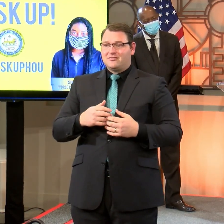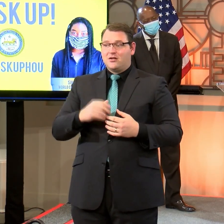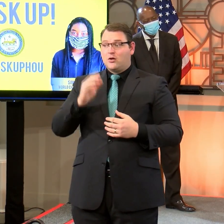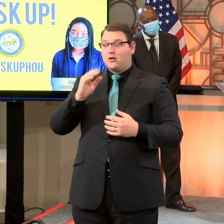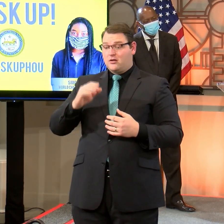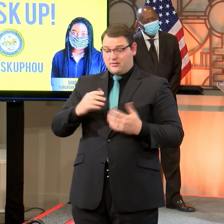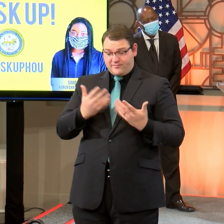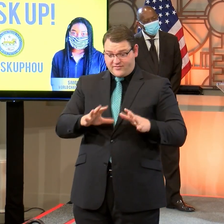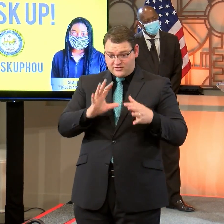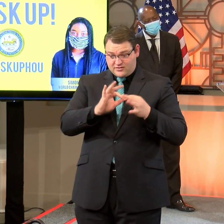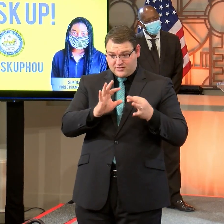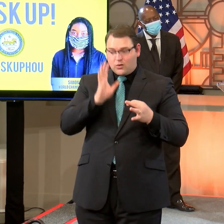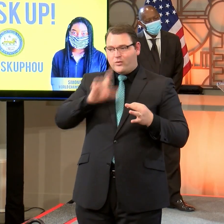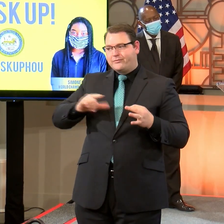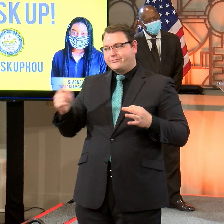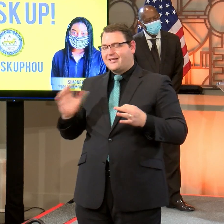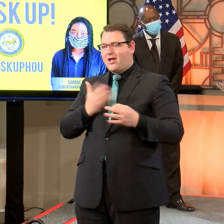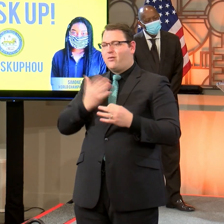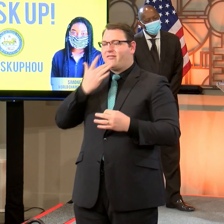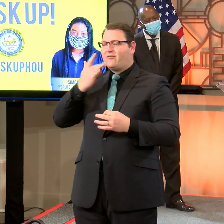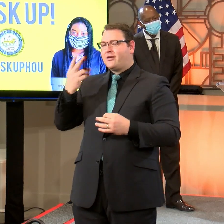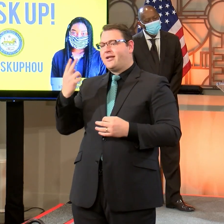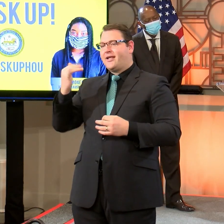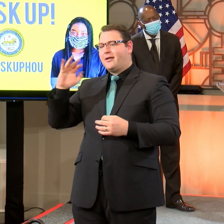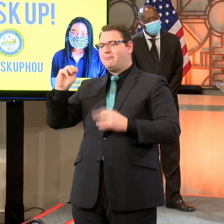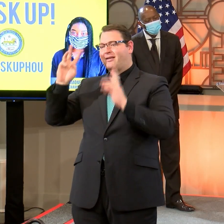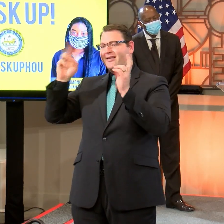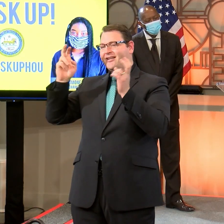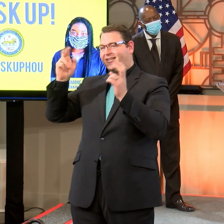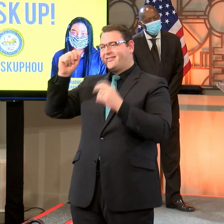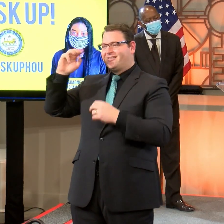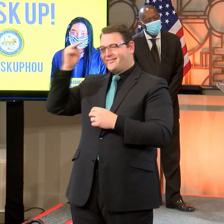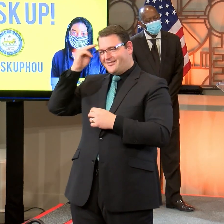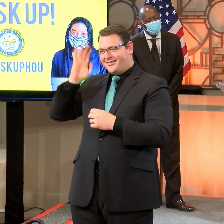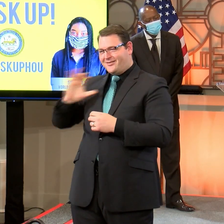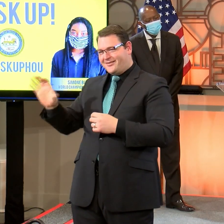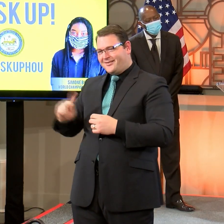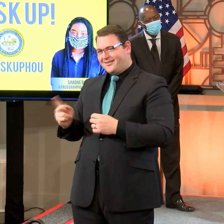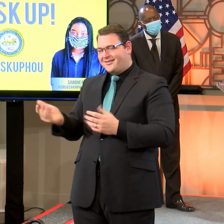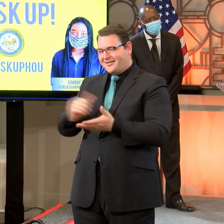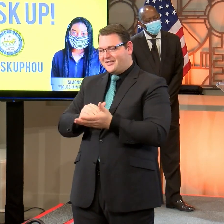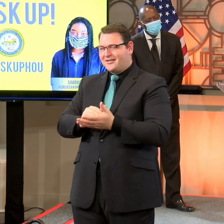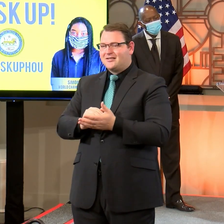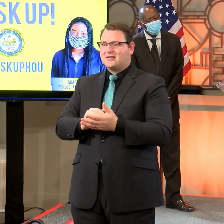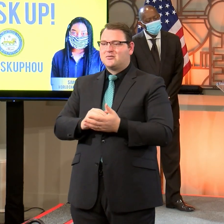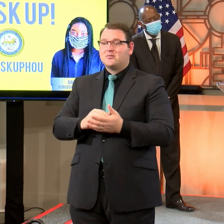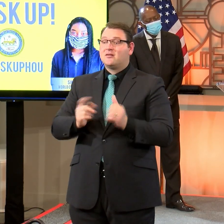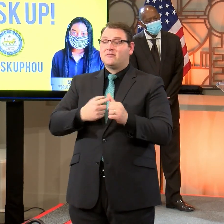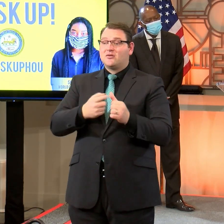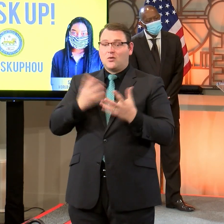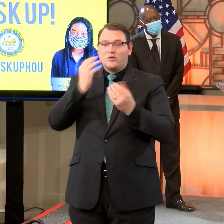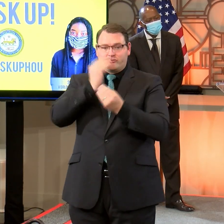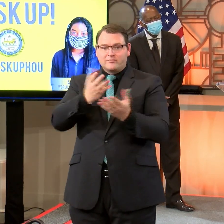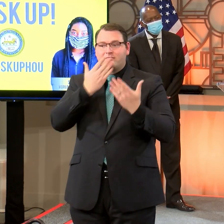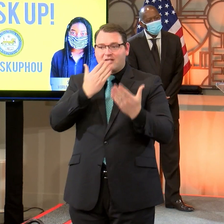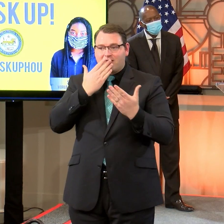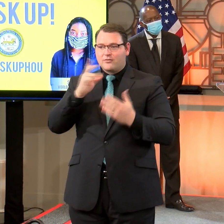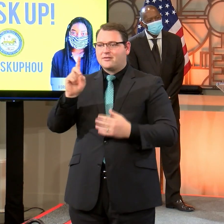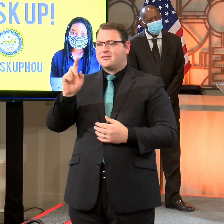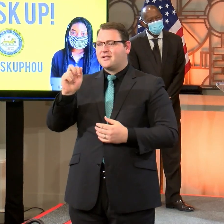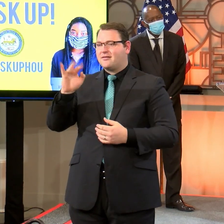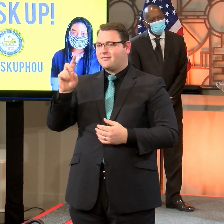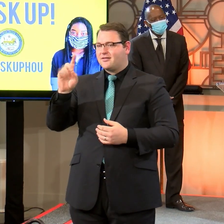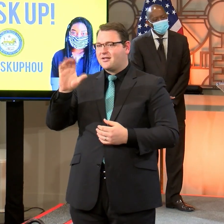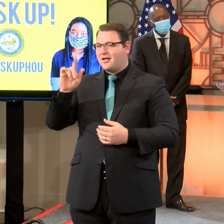our HER Task Force news conference, I do want to make some thank yous to David Callender from